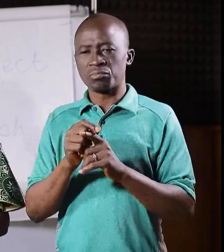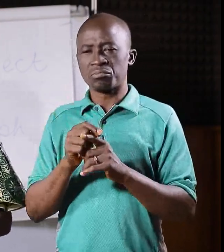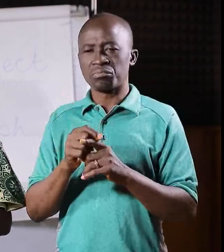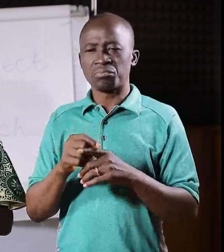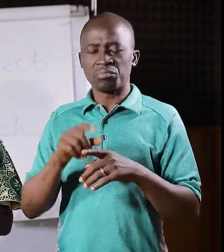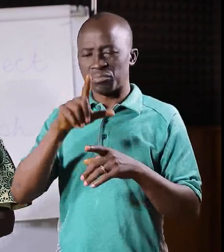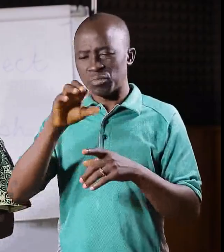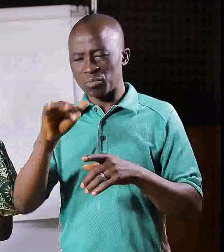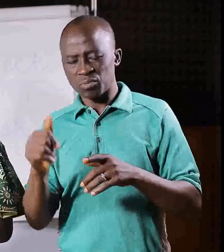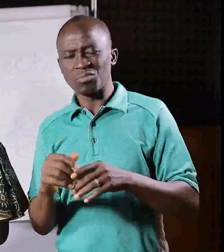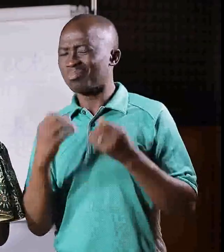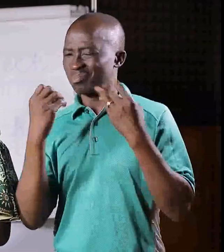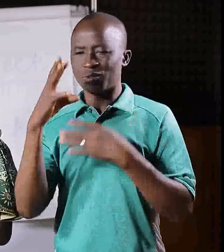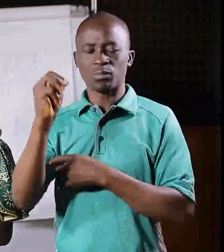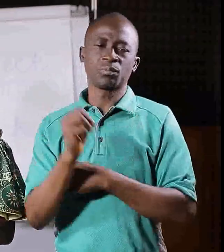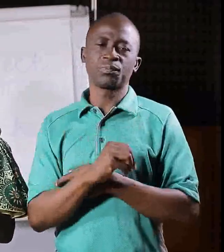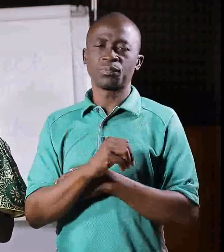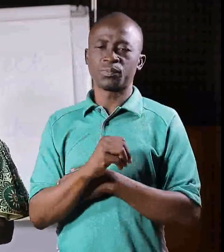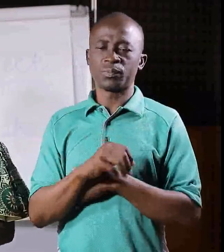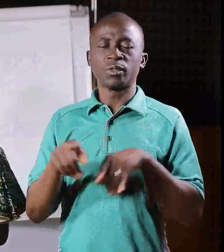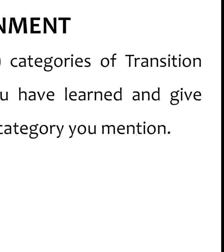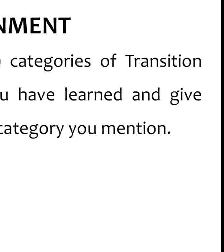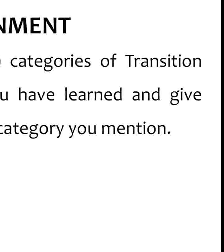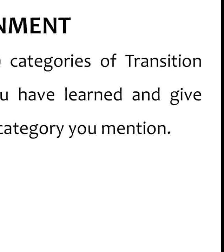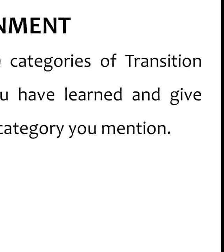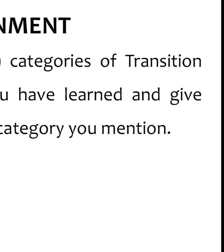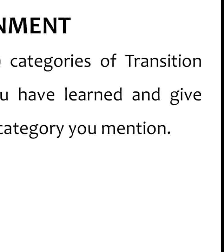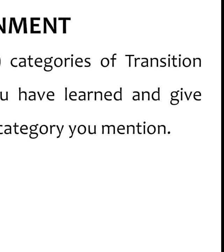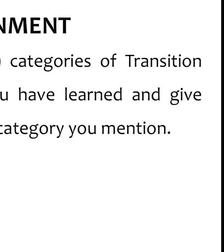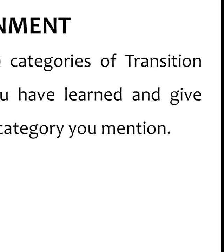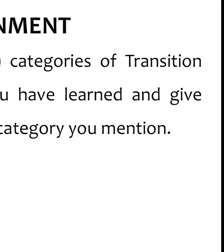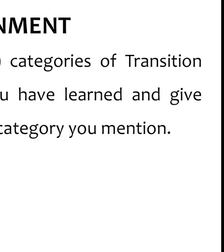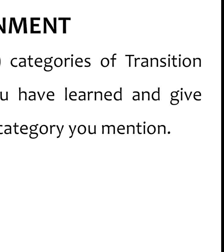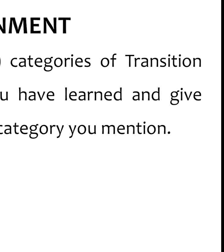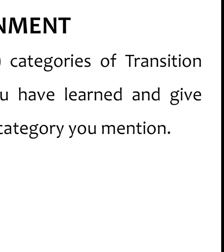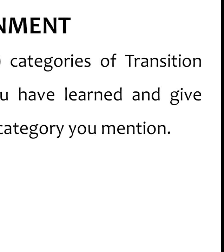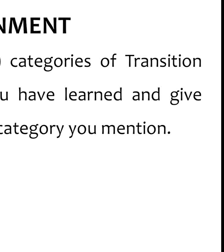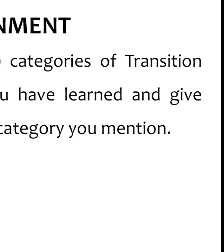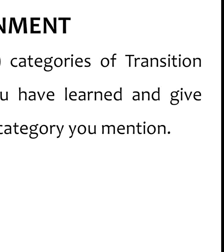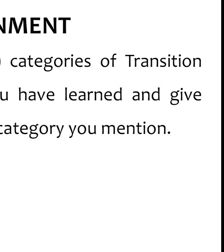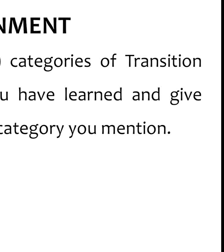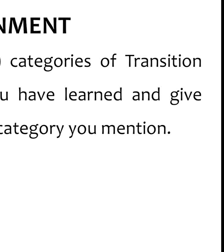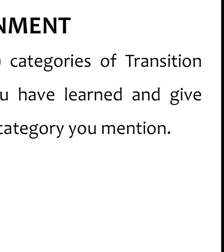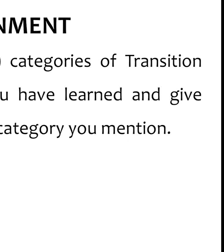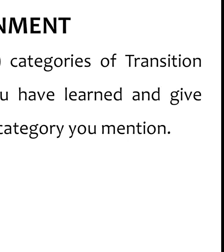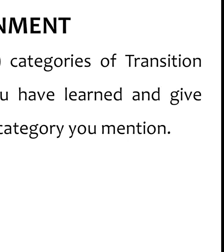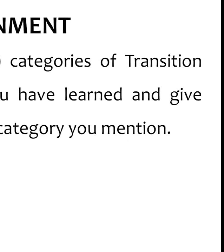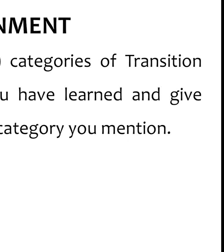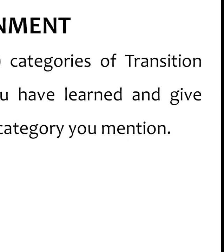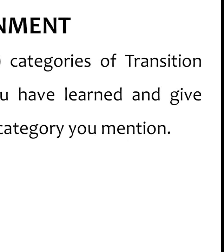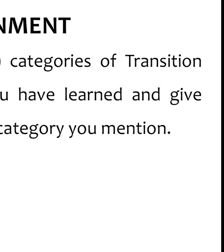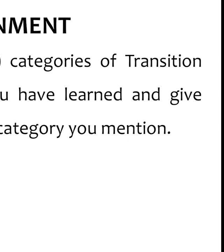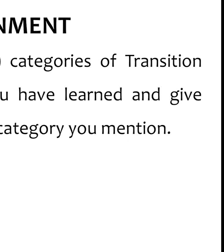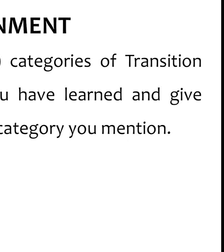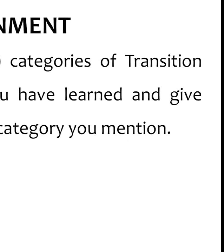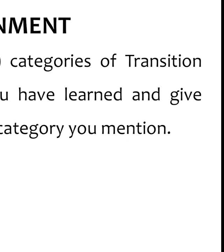sequence, logic, so many of them. So, as you remember, mention 3 of these categories and give examples for